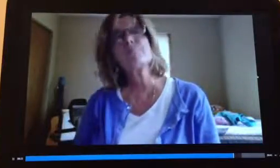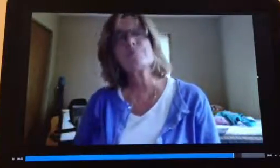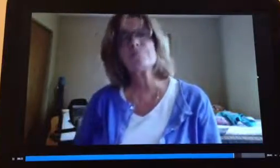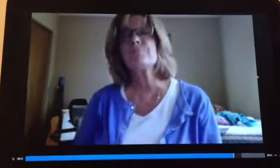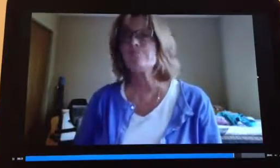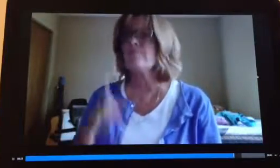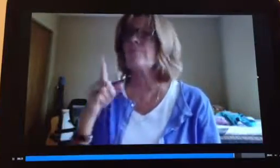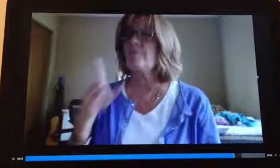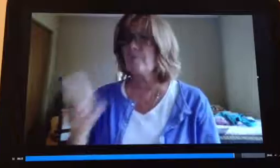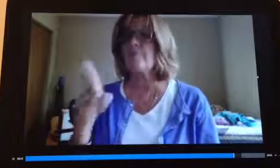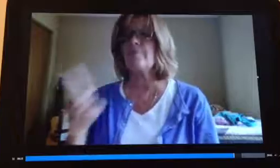wasn't that bad.